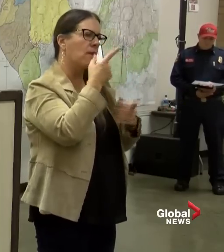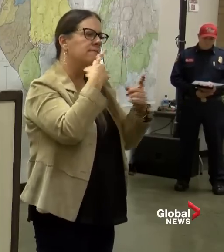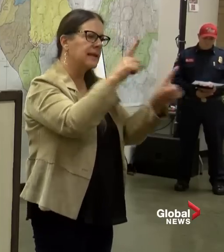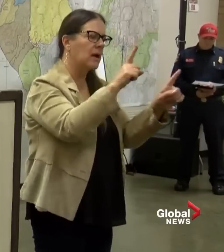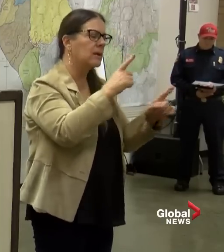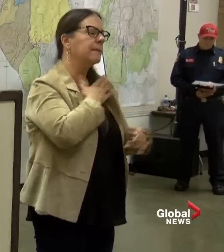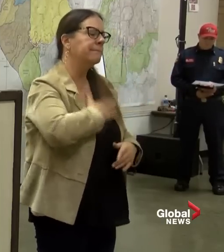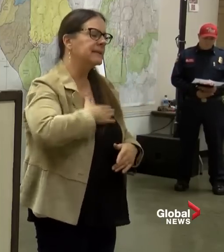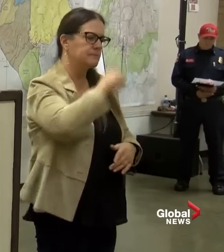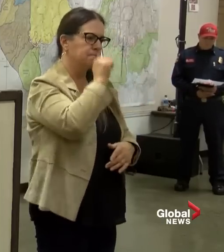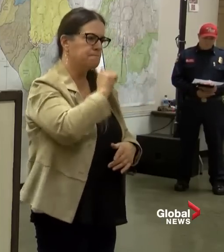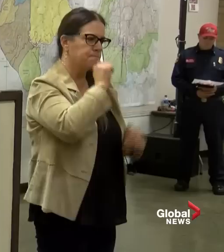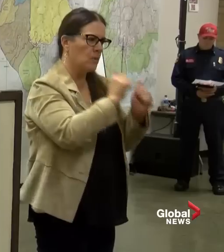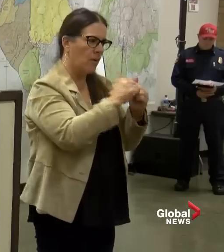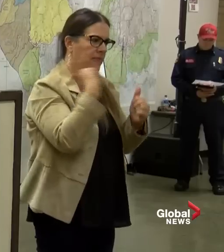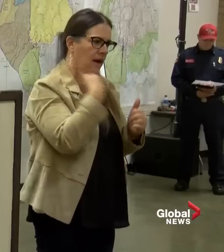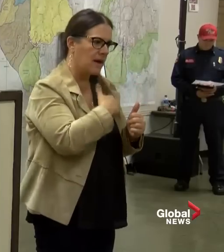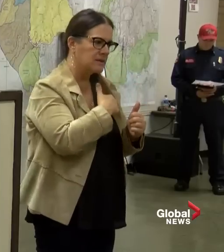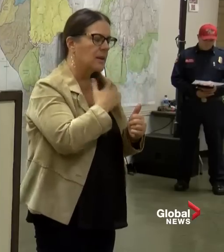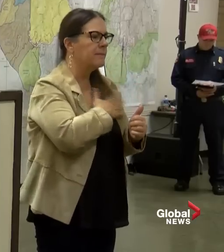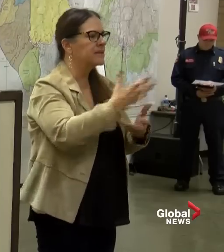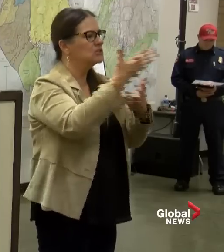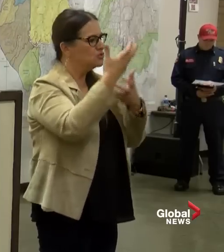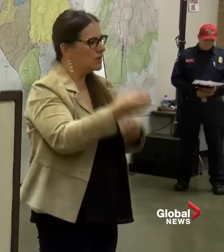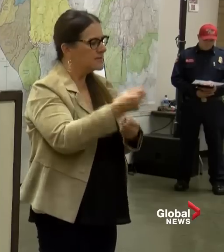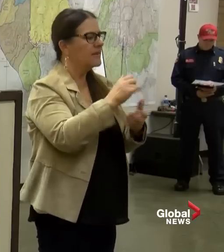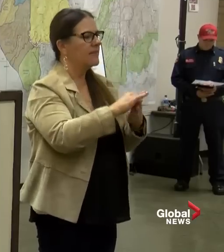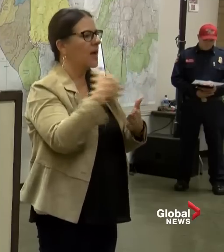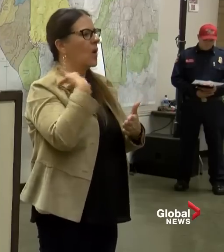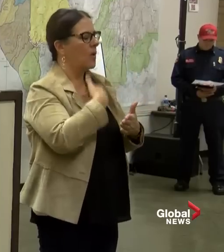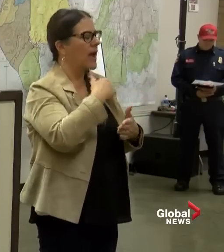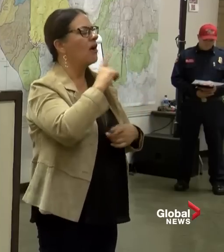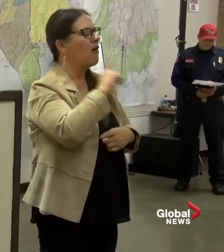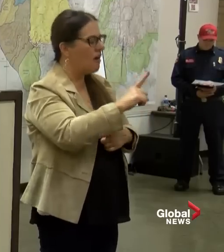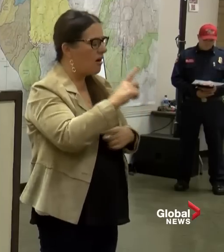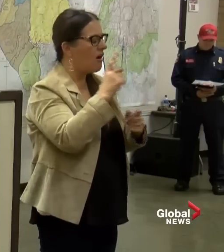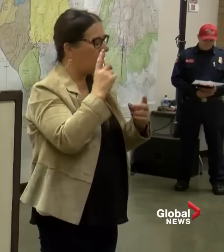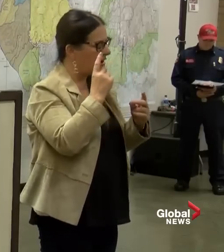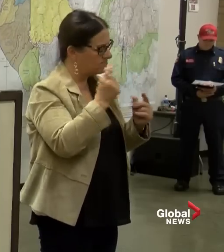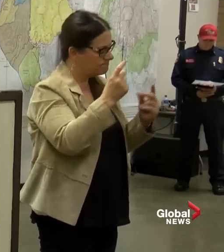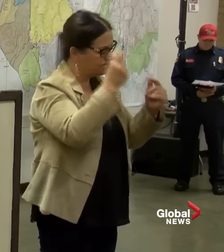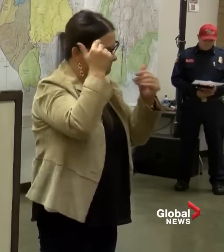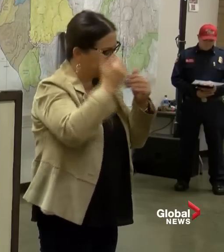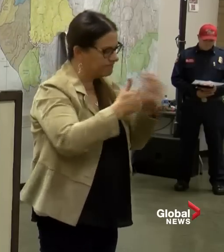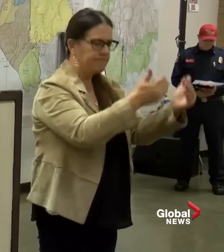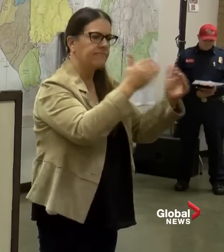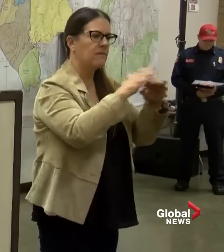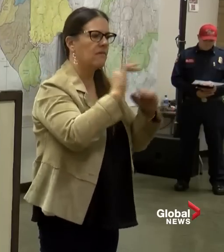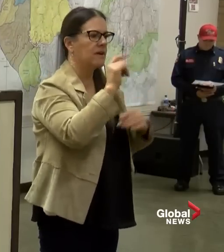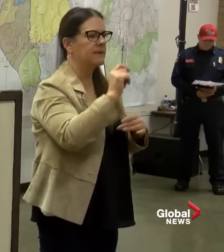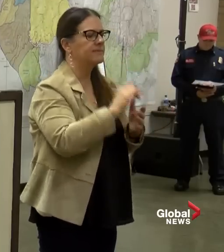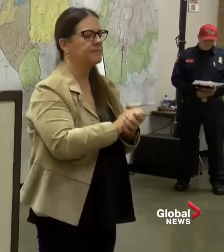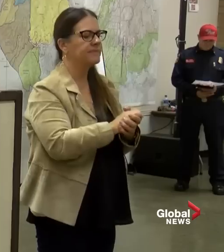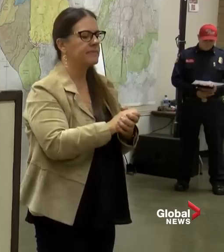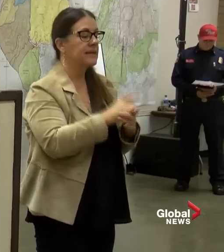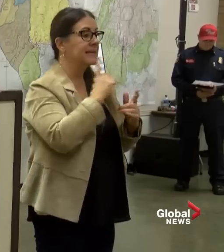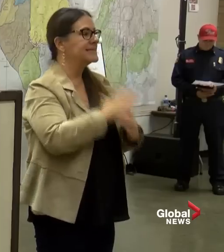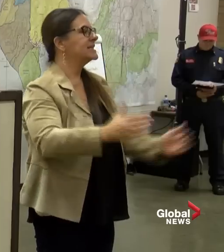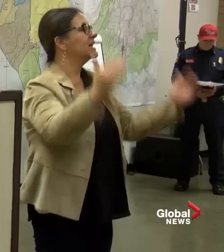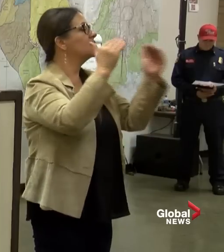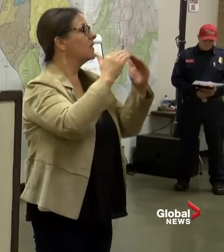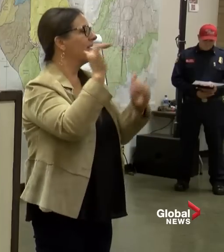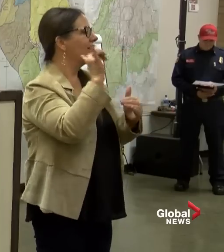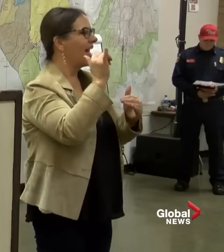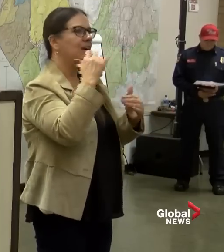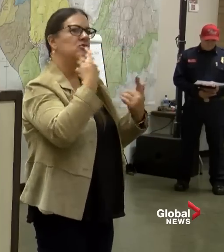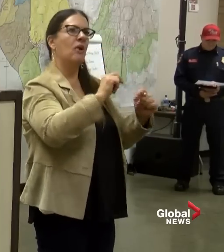please be patient and trust that we're on it. This is the equivalent to setting up a school district in